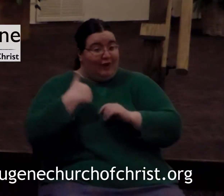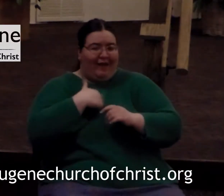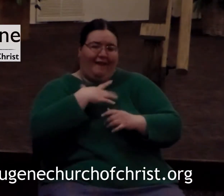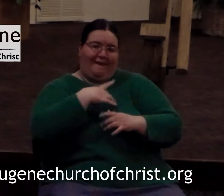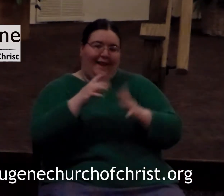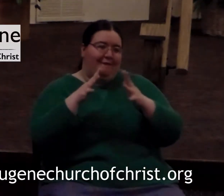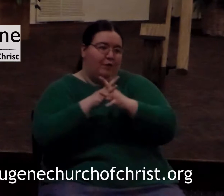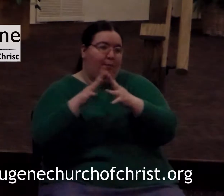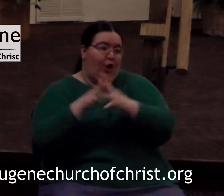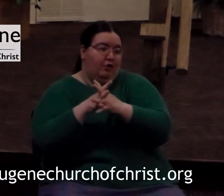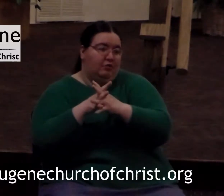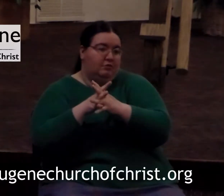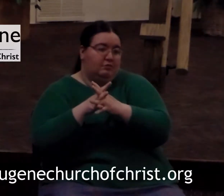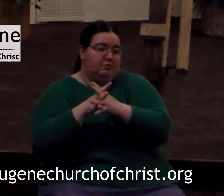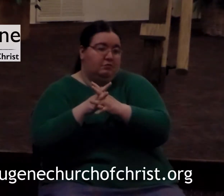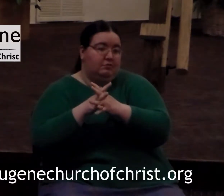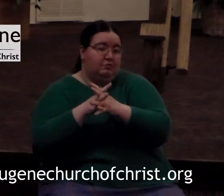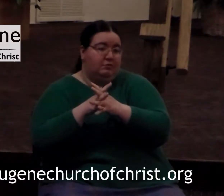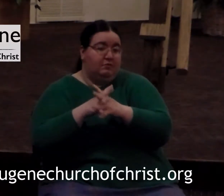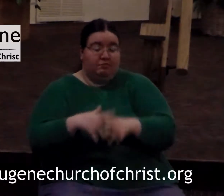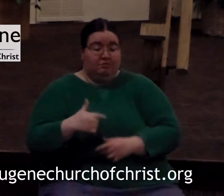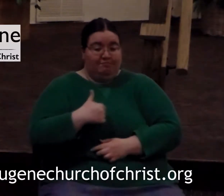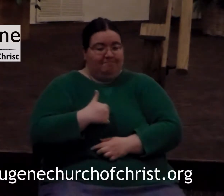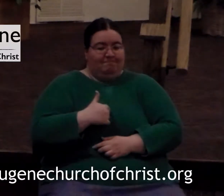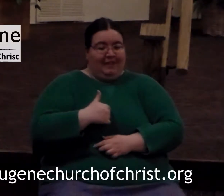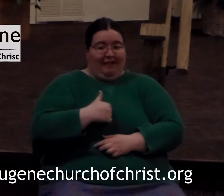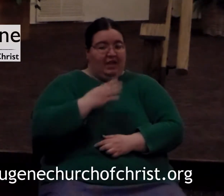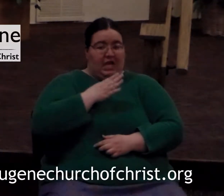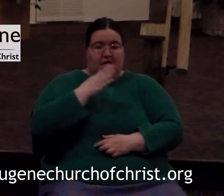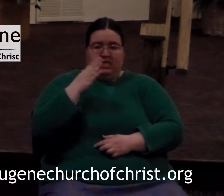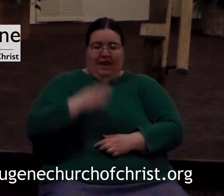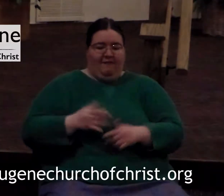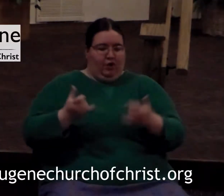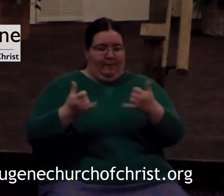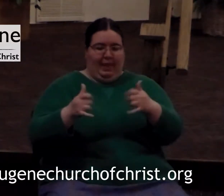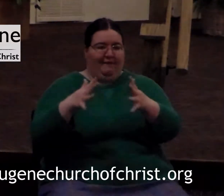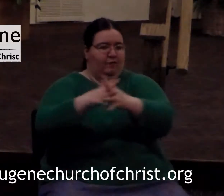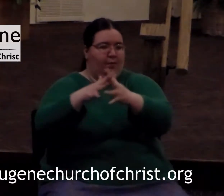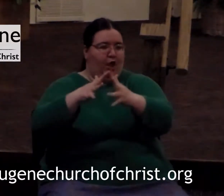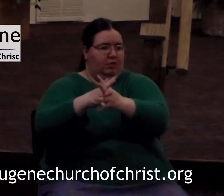a down of real football with pads and a helmet and all of that stuff in my life.